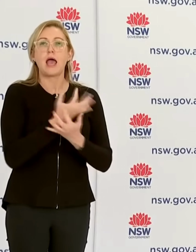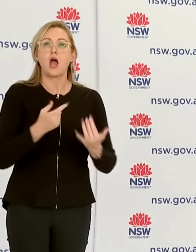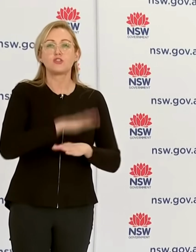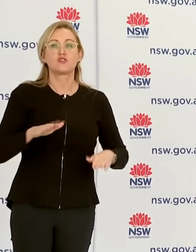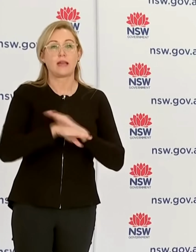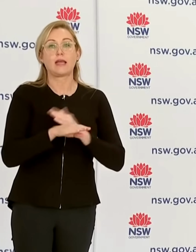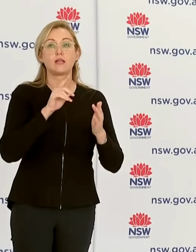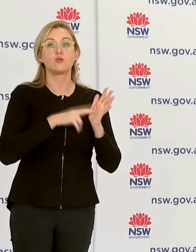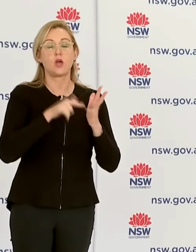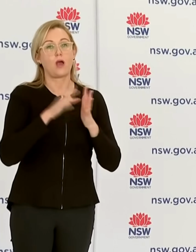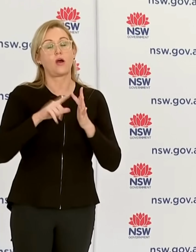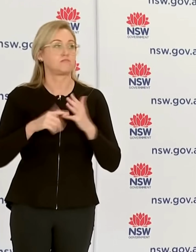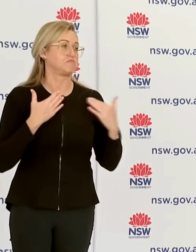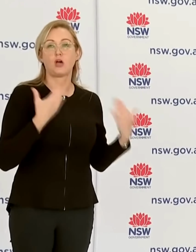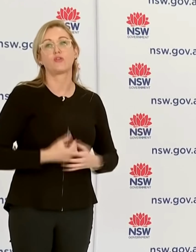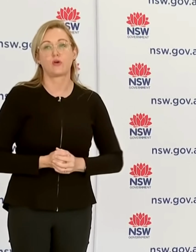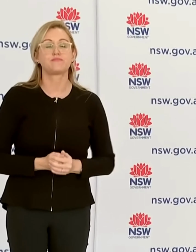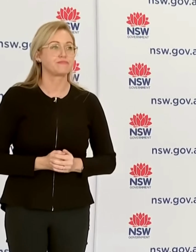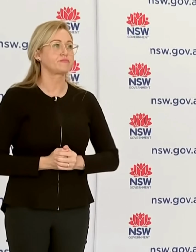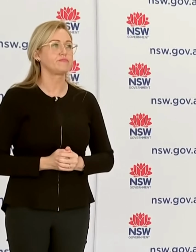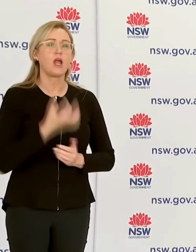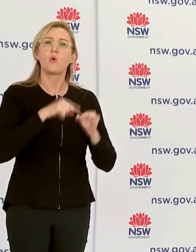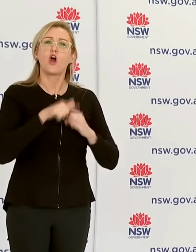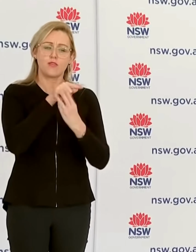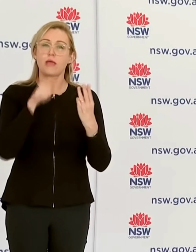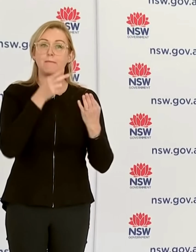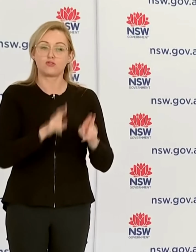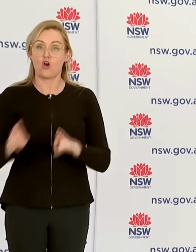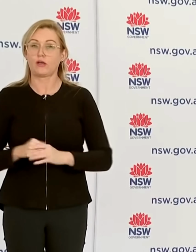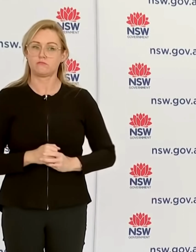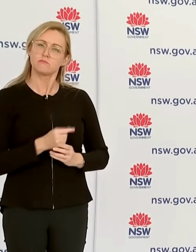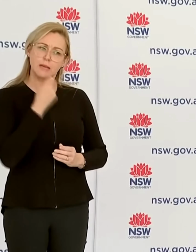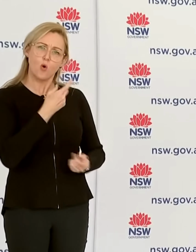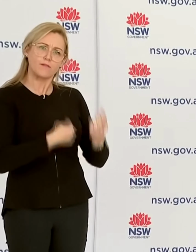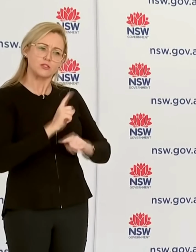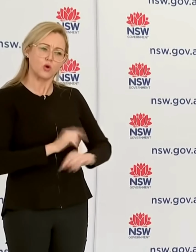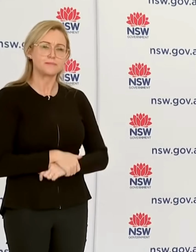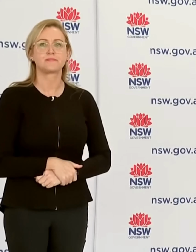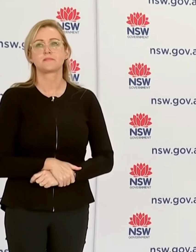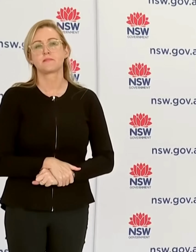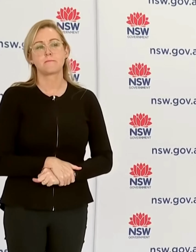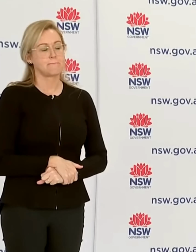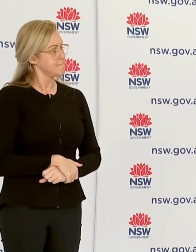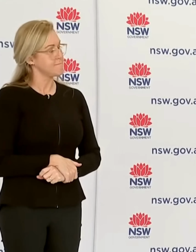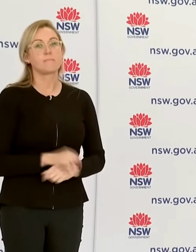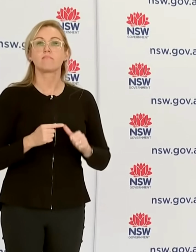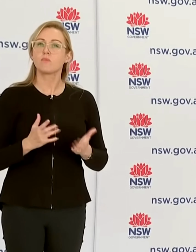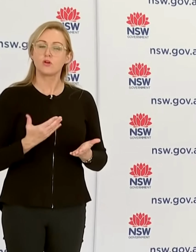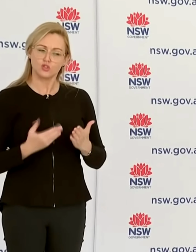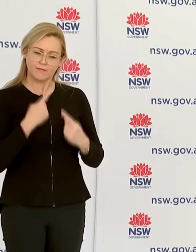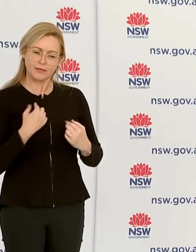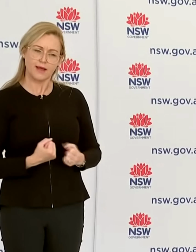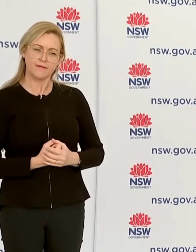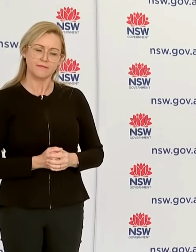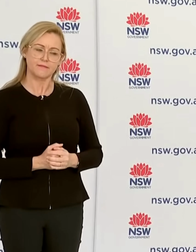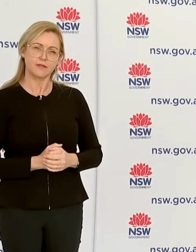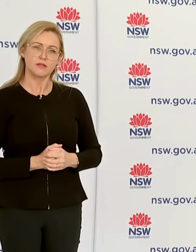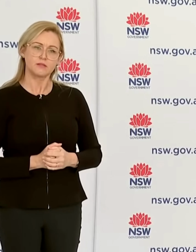Do you have any further information around the 3 people who sadly died, particularly when they tested positive for COVID? I may not have it with me, but the people